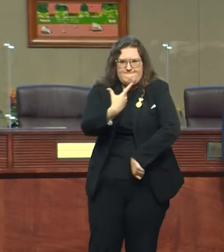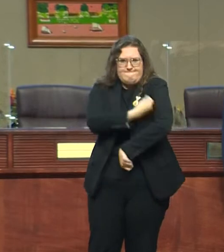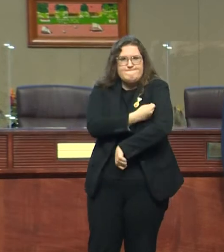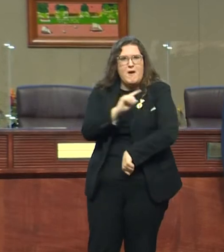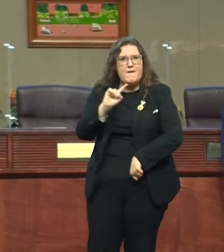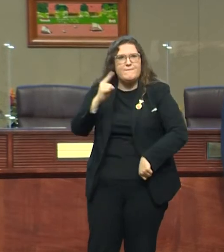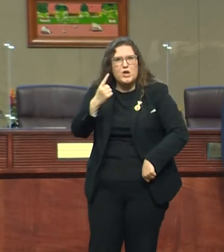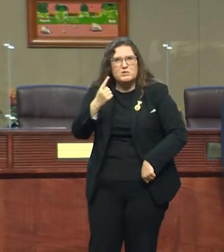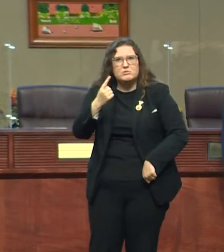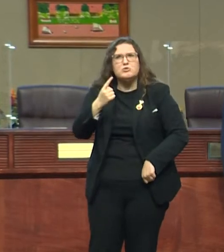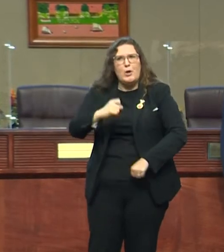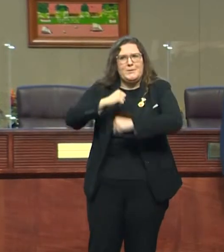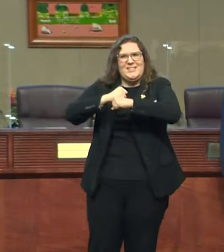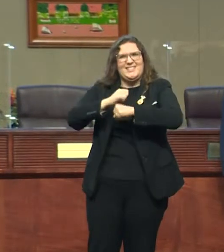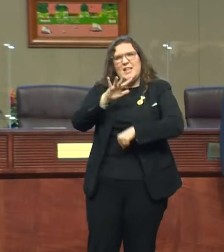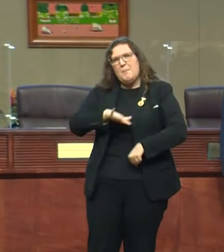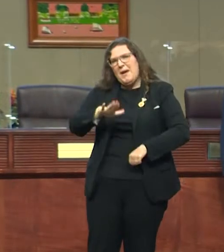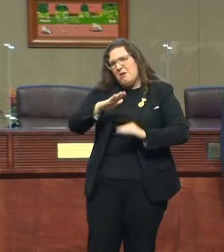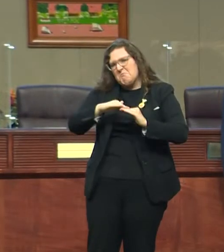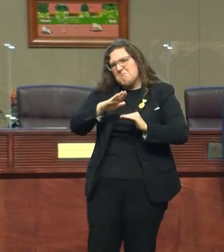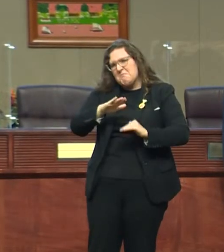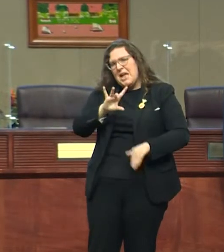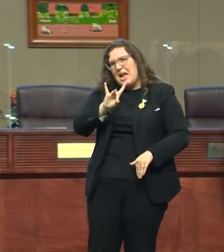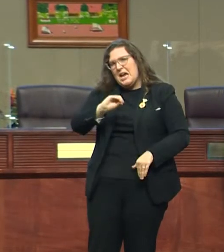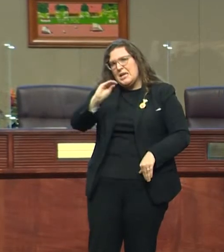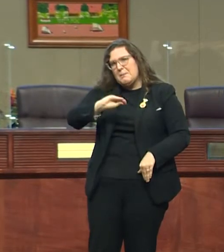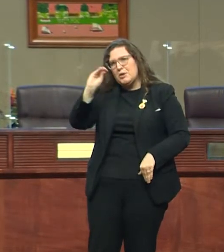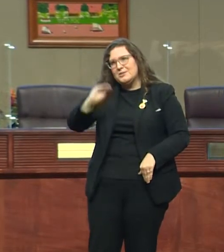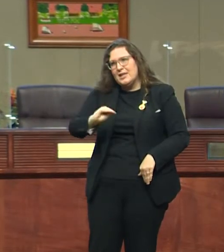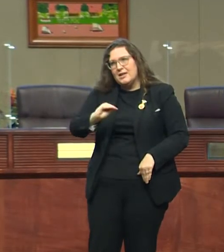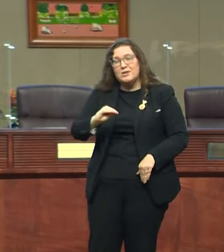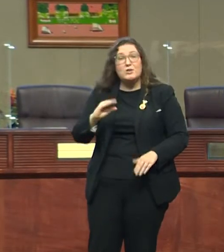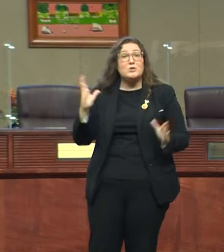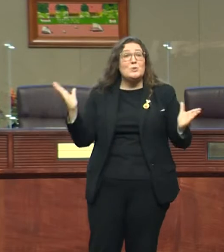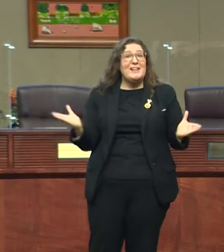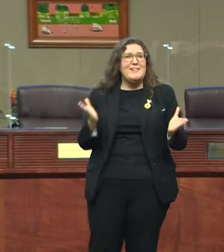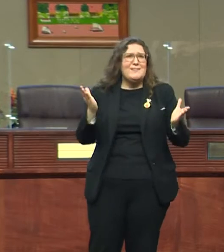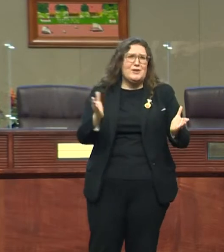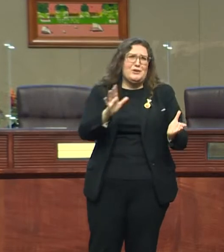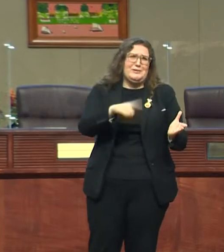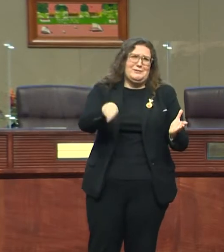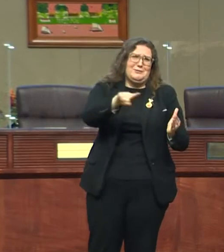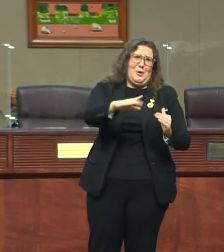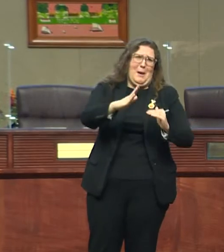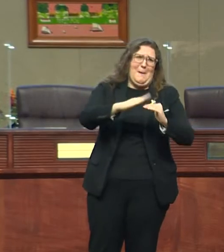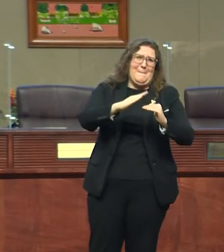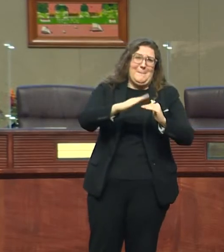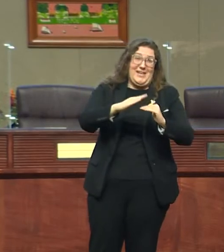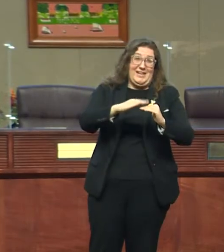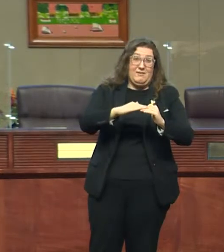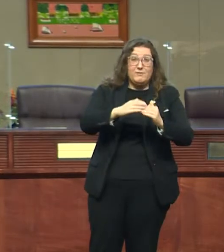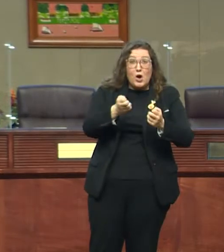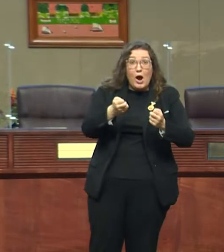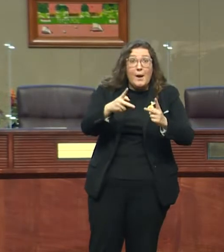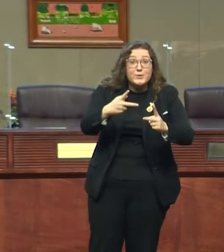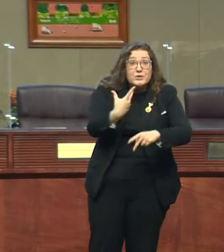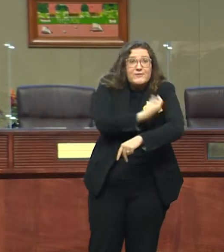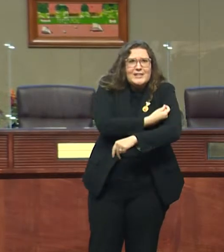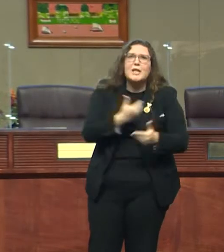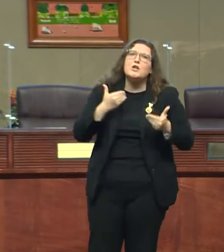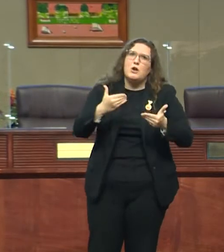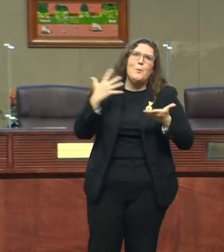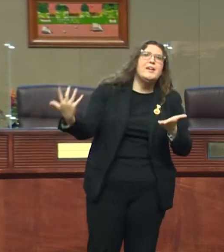80%. So we have always encouraged everyone to at least take, when you have the opportunity, take the vaccine.